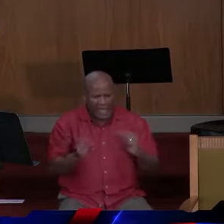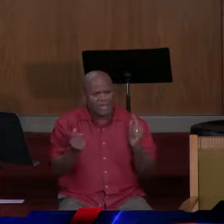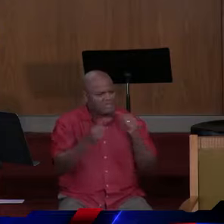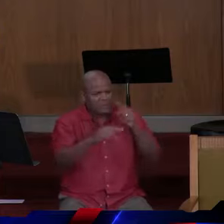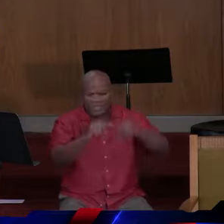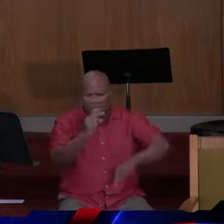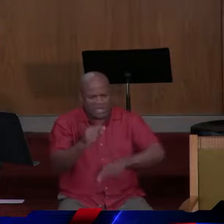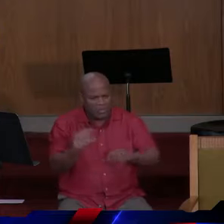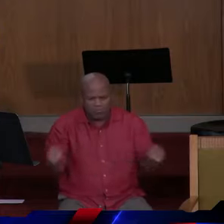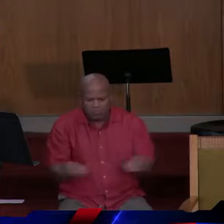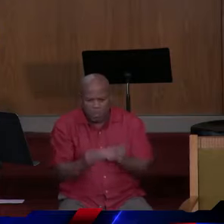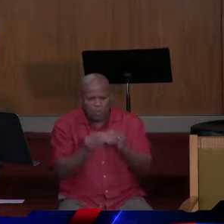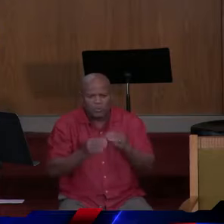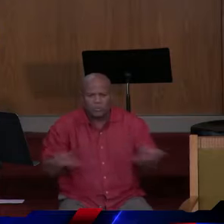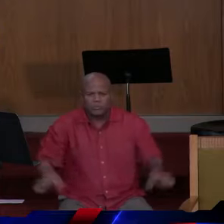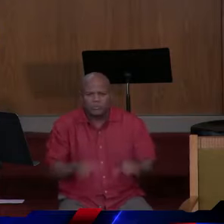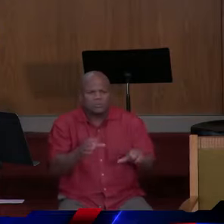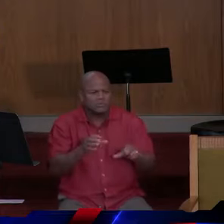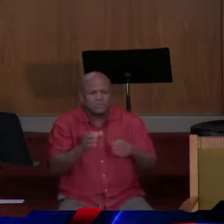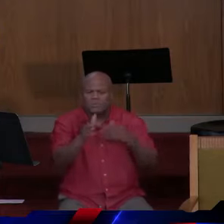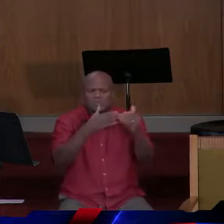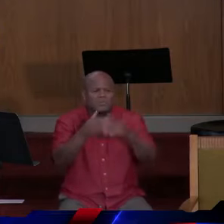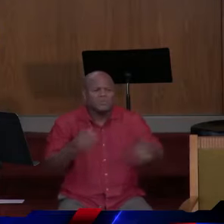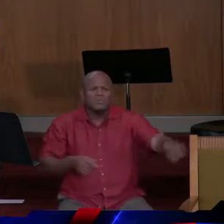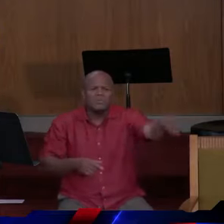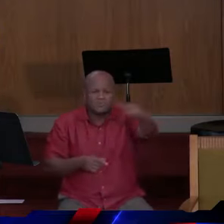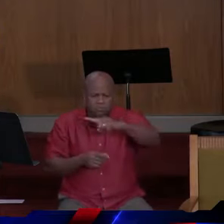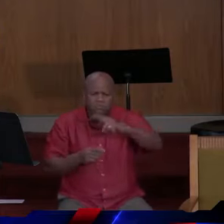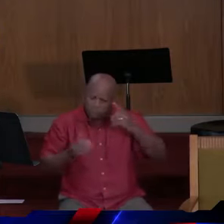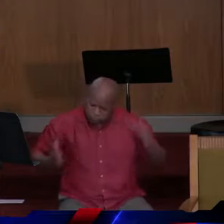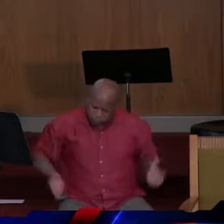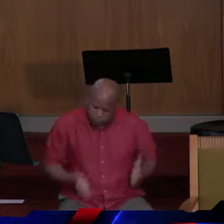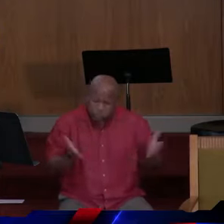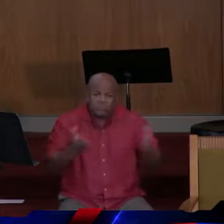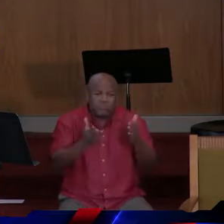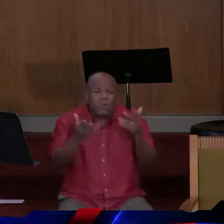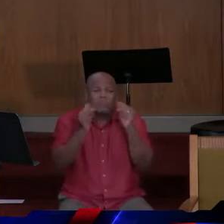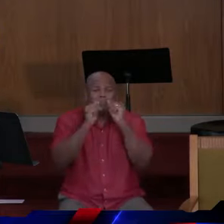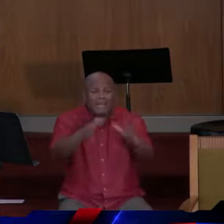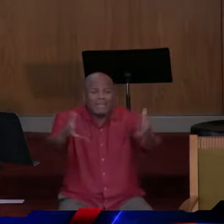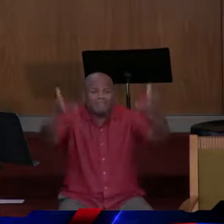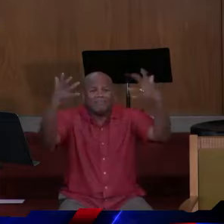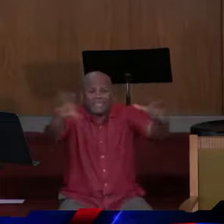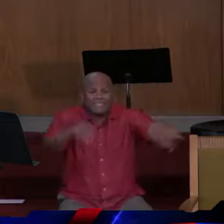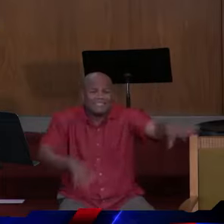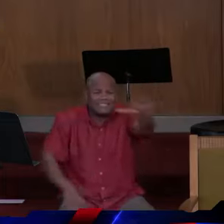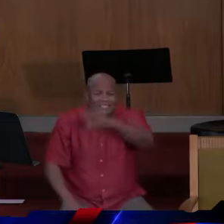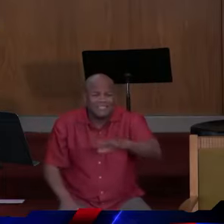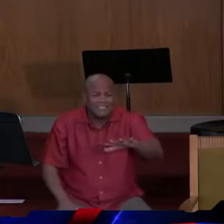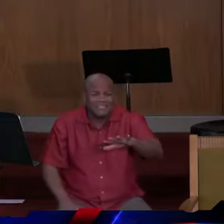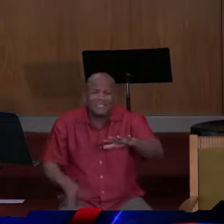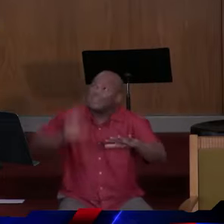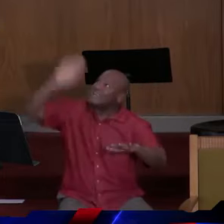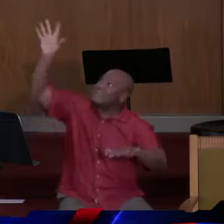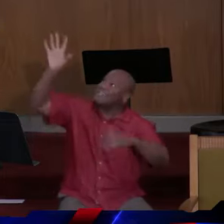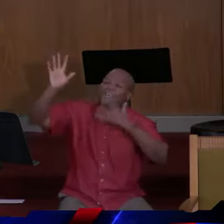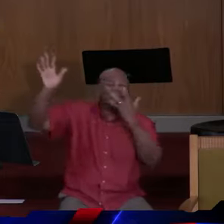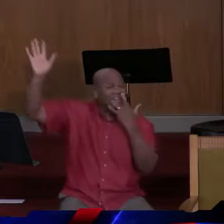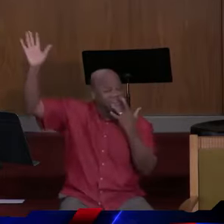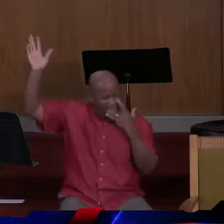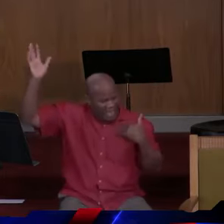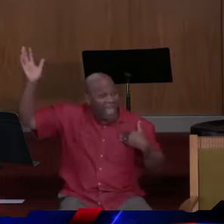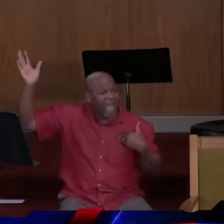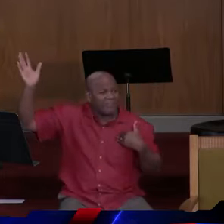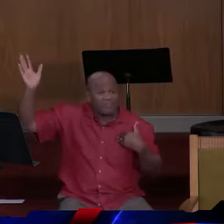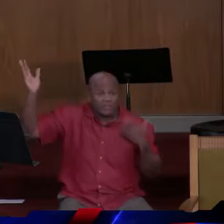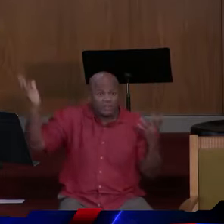Amen. So wherever you are, be encouraged. You're already blessed. We already have his favor. And if you're